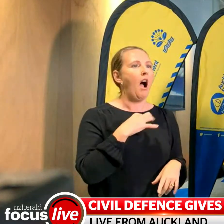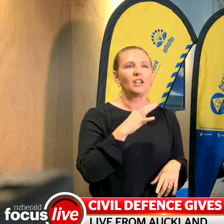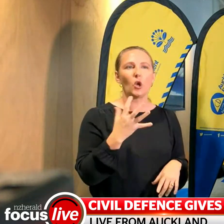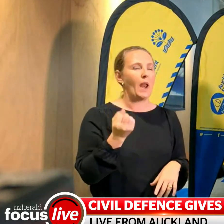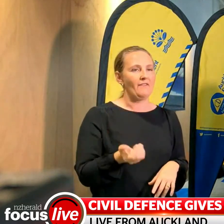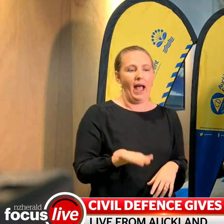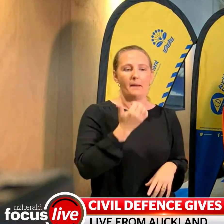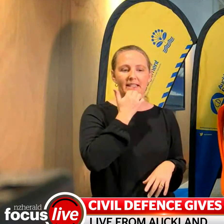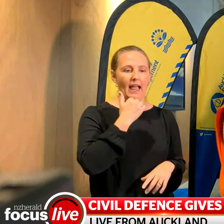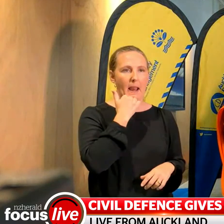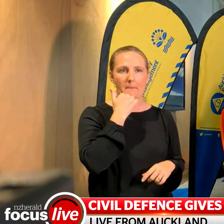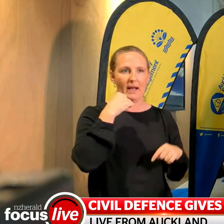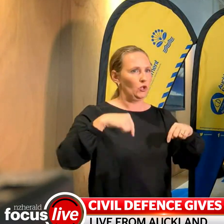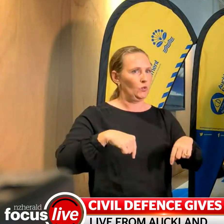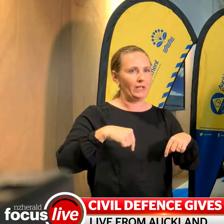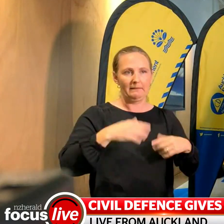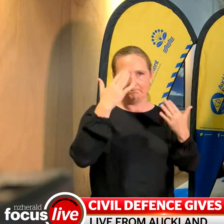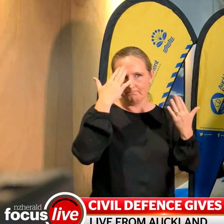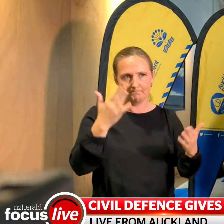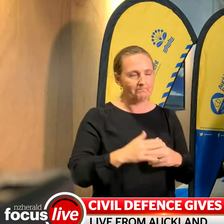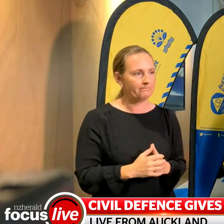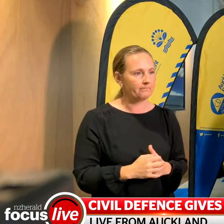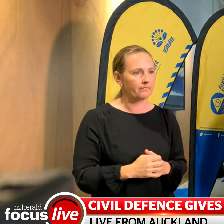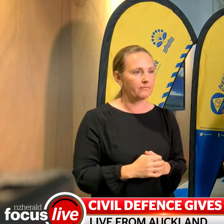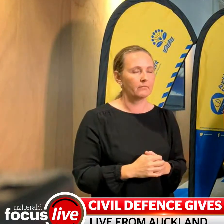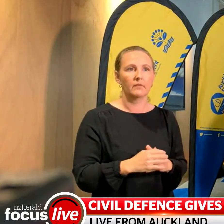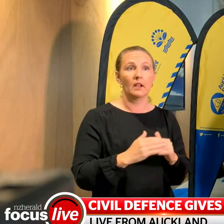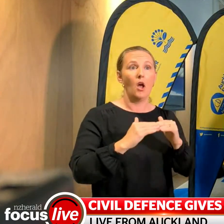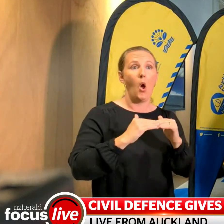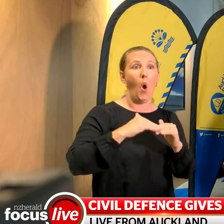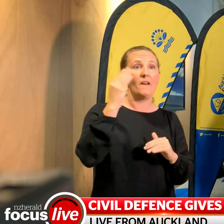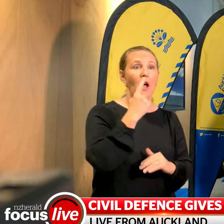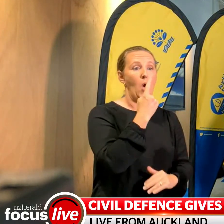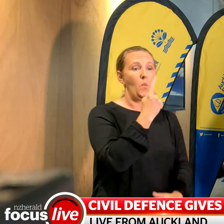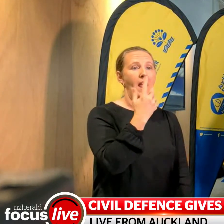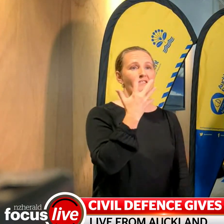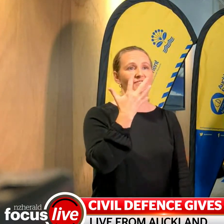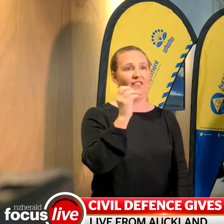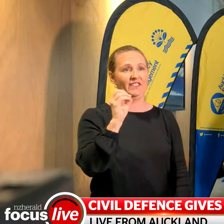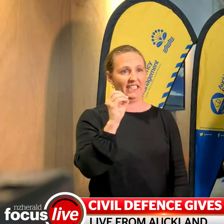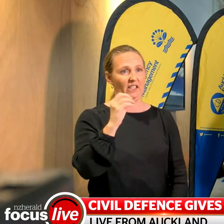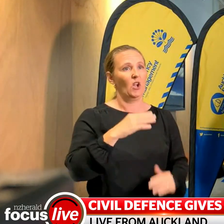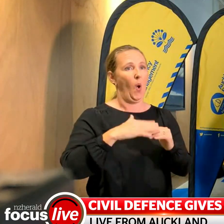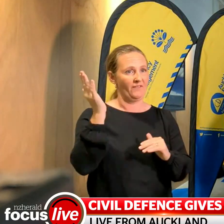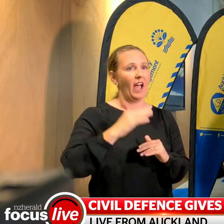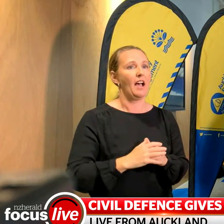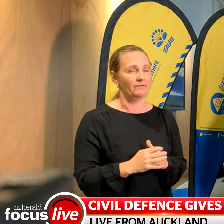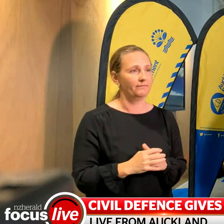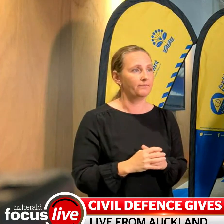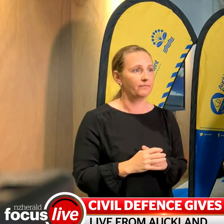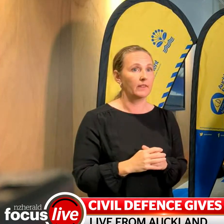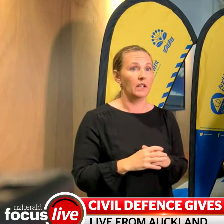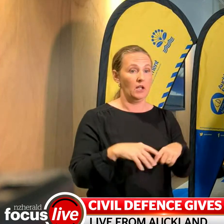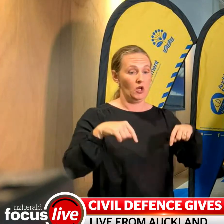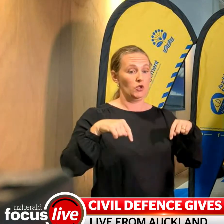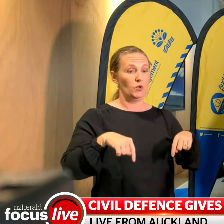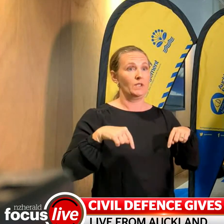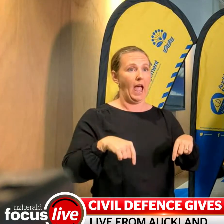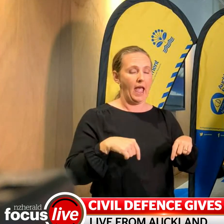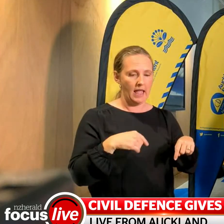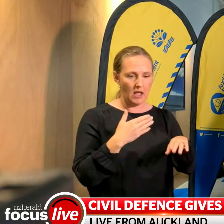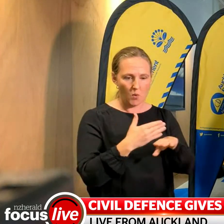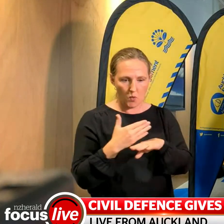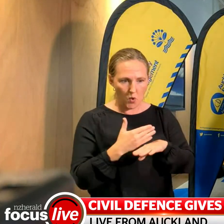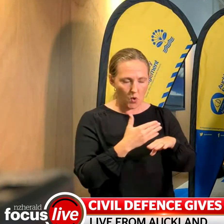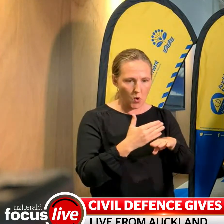specific updated number today, but it is over 150, and we are working today to